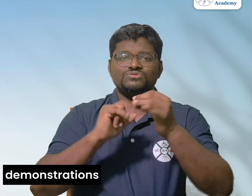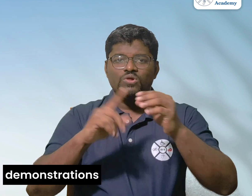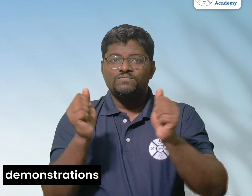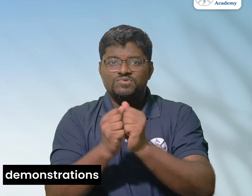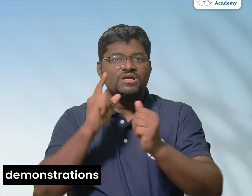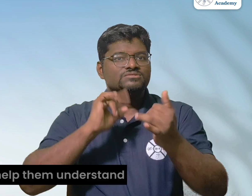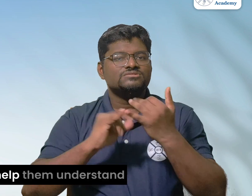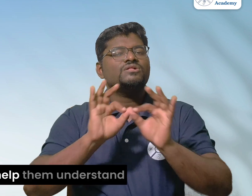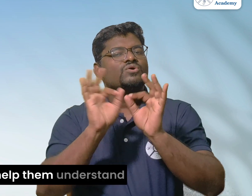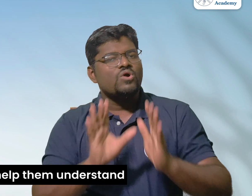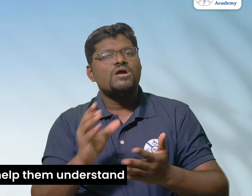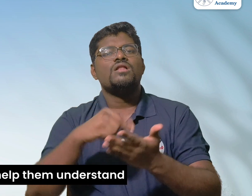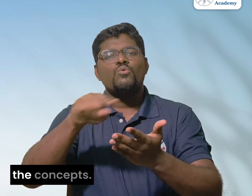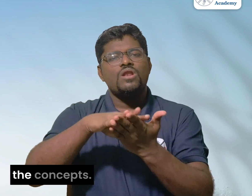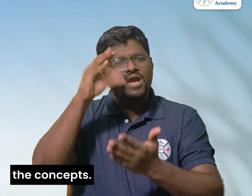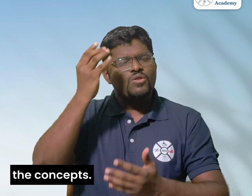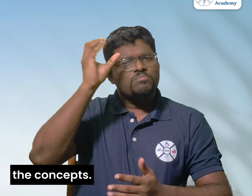demonstrations to help them understand the concepts.